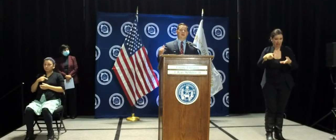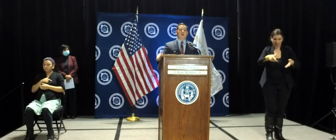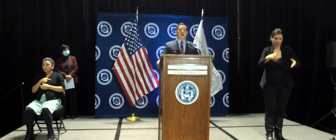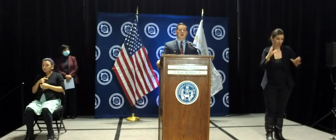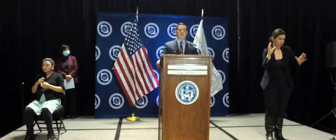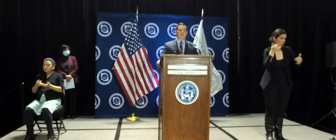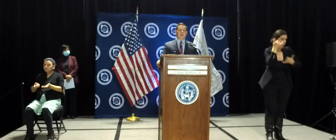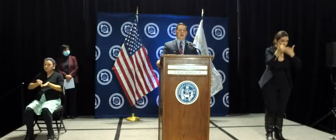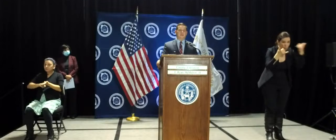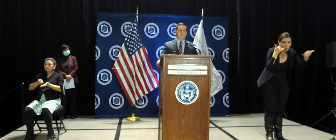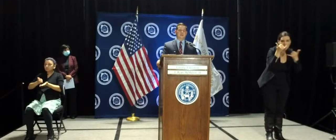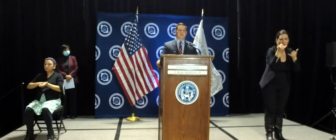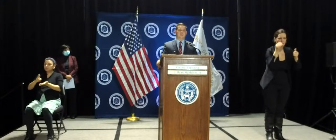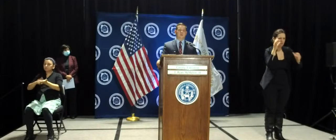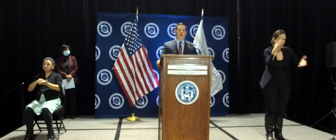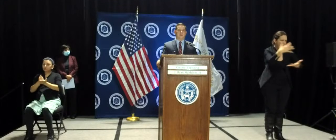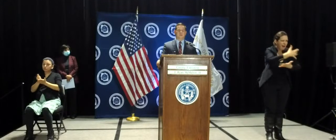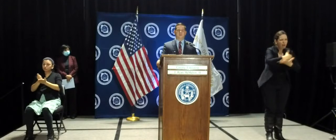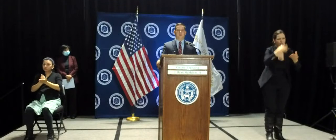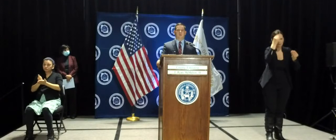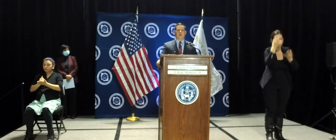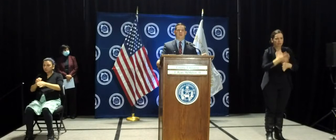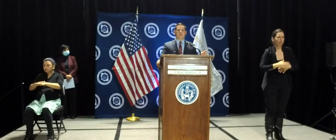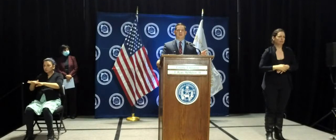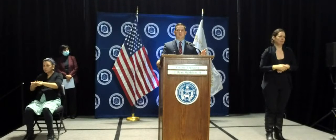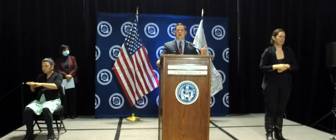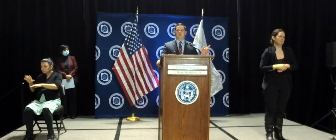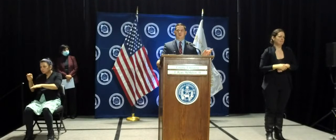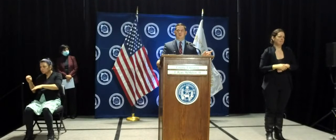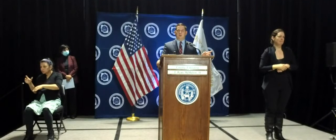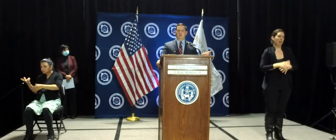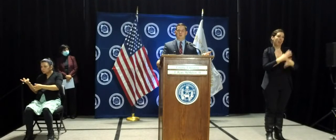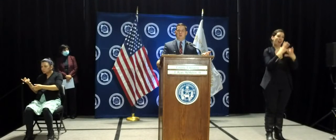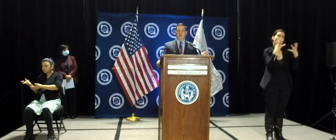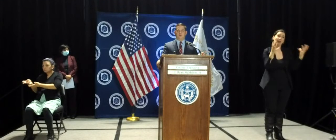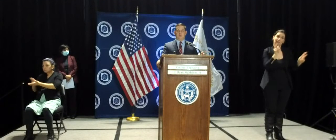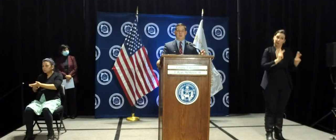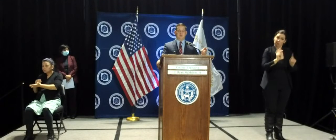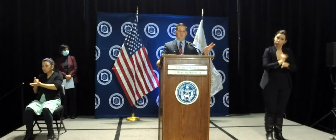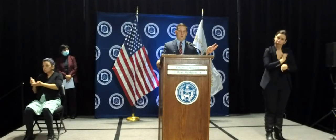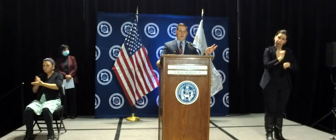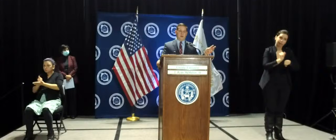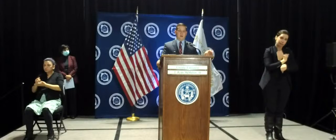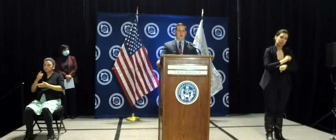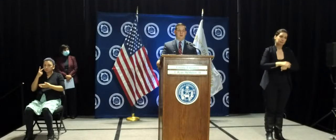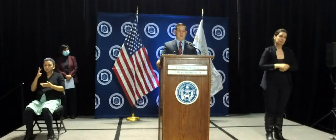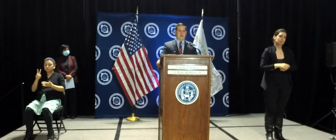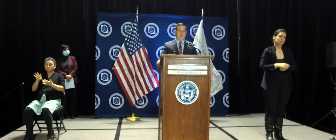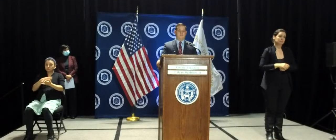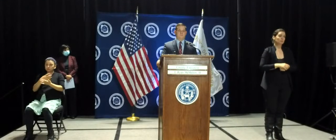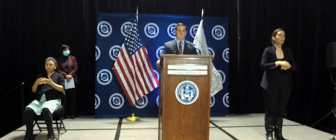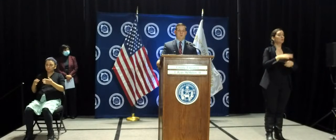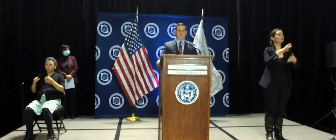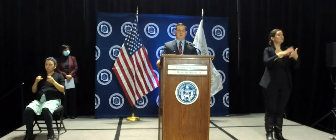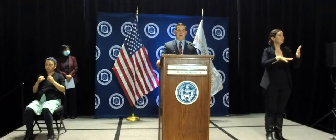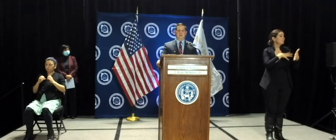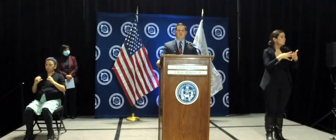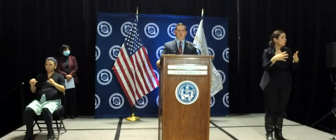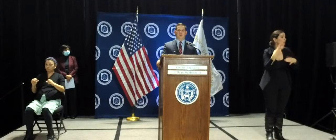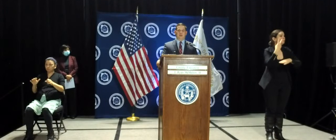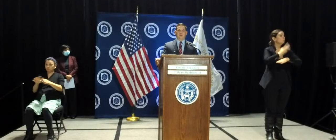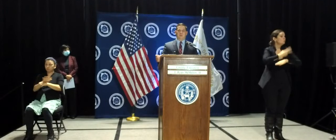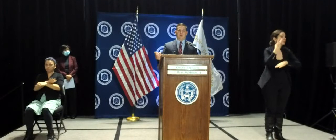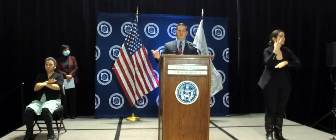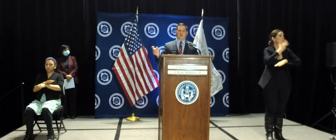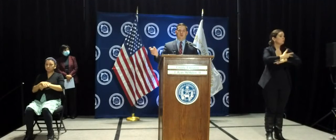piece. That's a lot of people, but the schedules have been 2 days, 3 days, 1 day. Sometimes